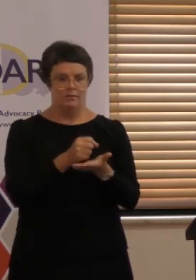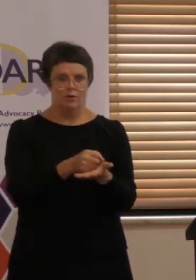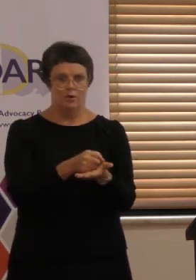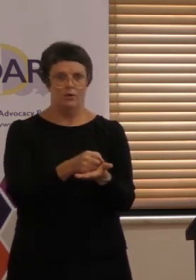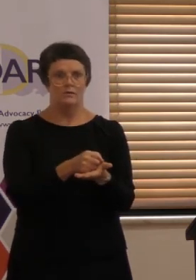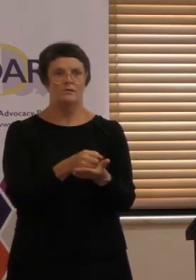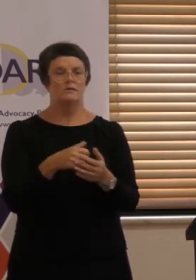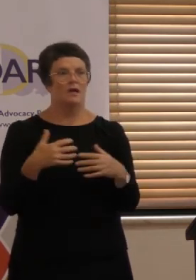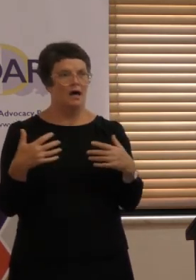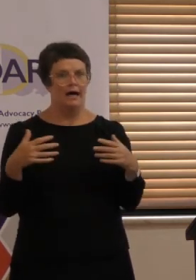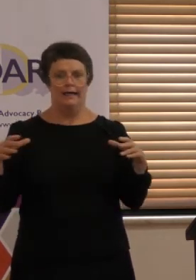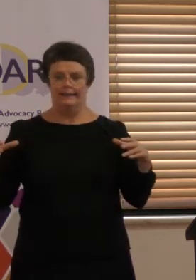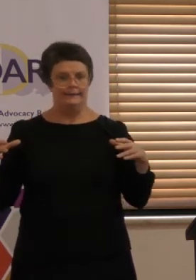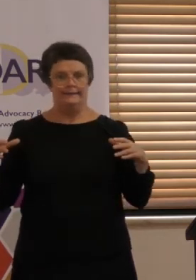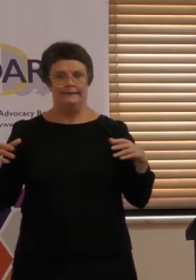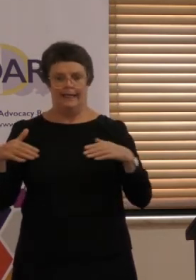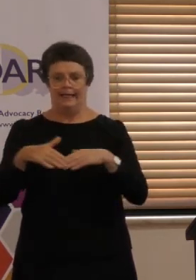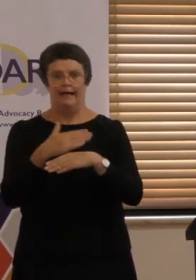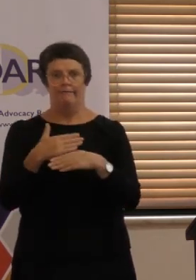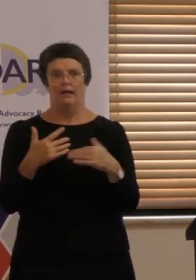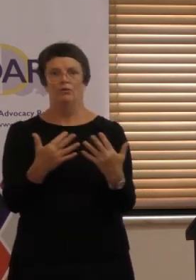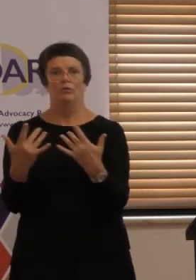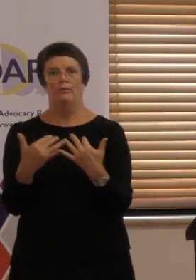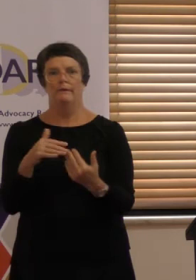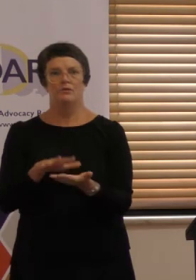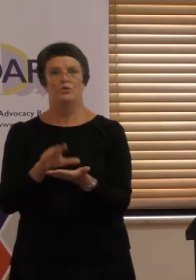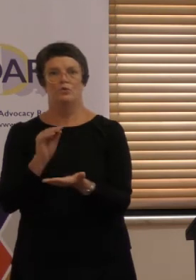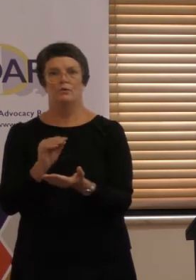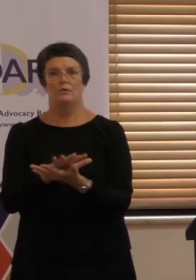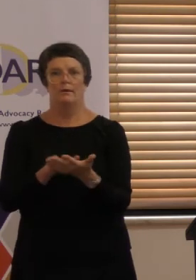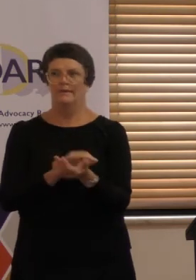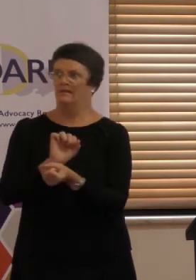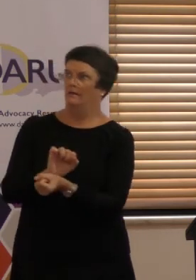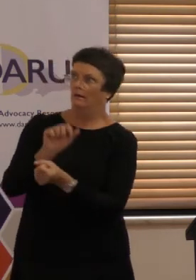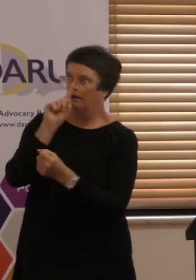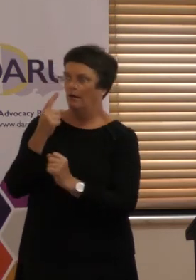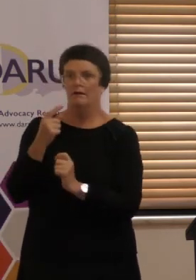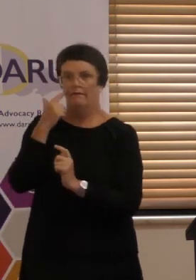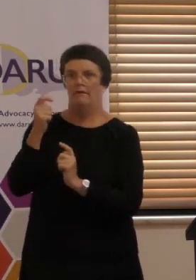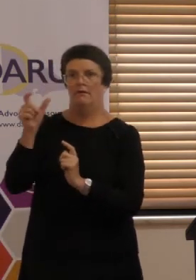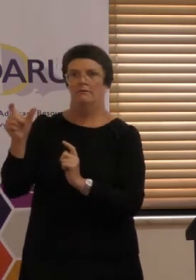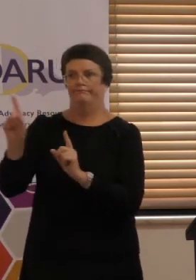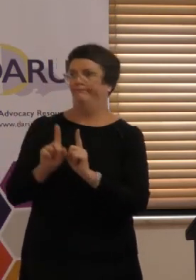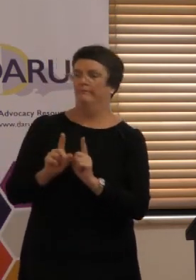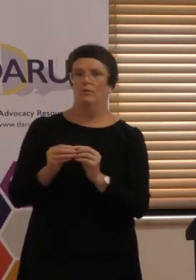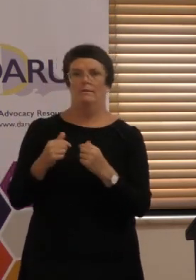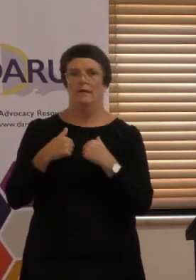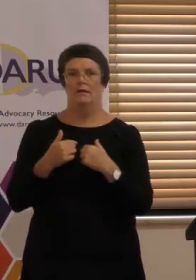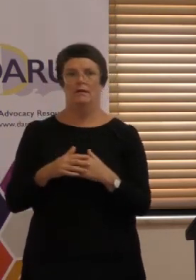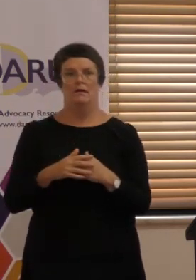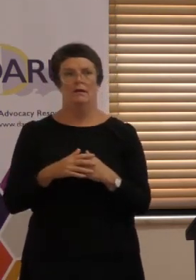one when you need it. But what young people say to us more often is that it's really important to work out when you have an